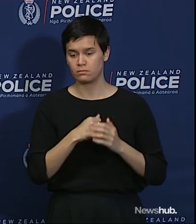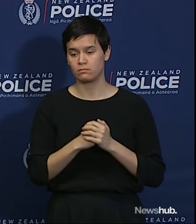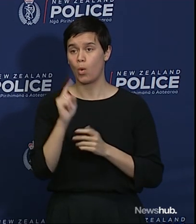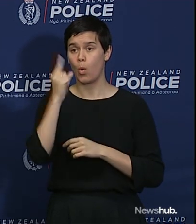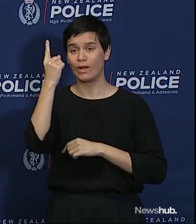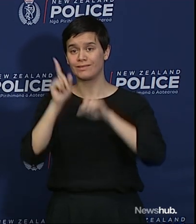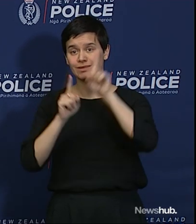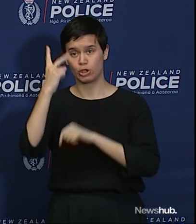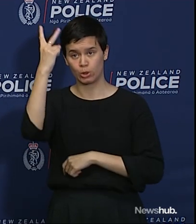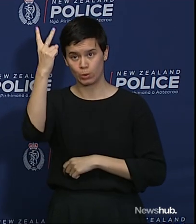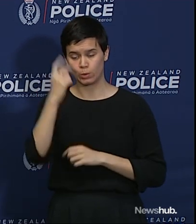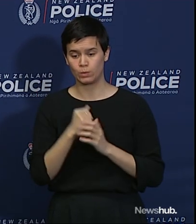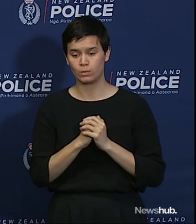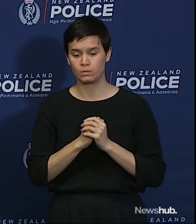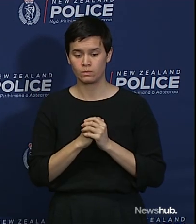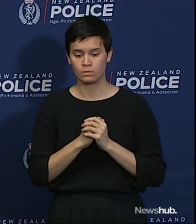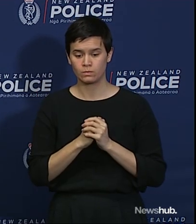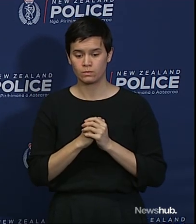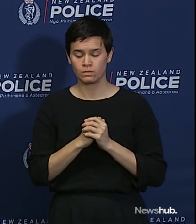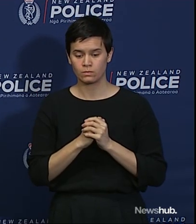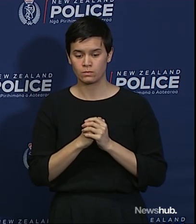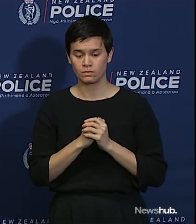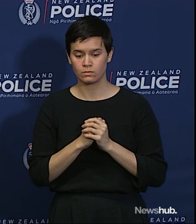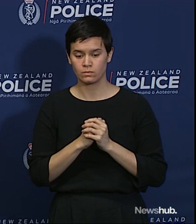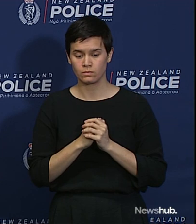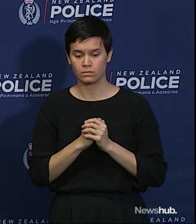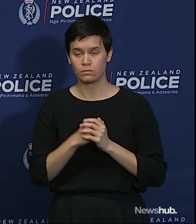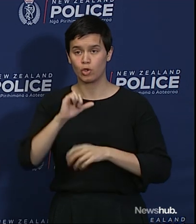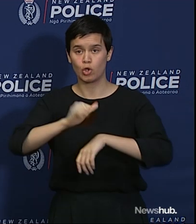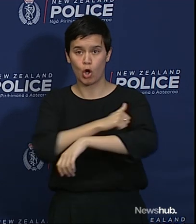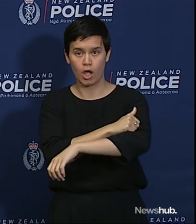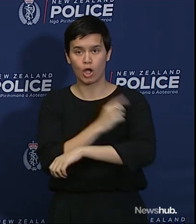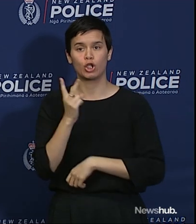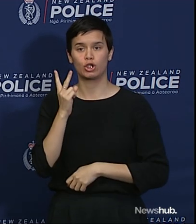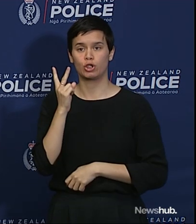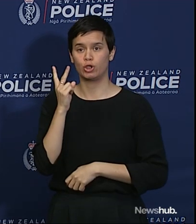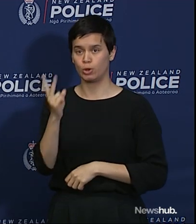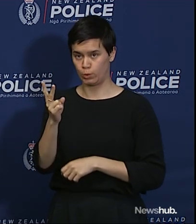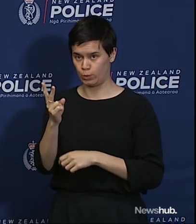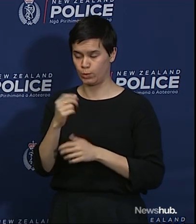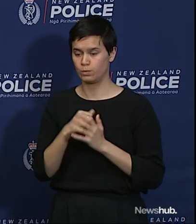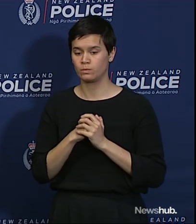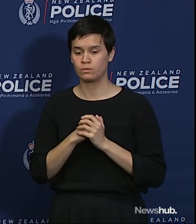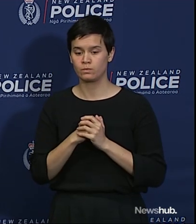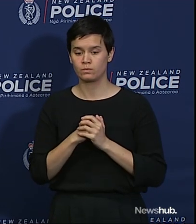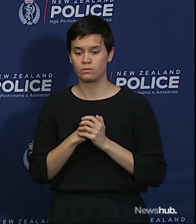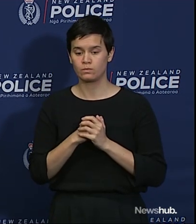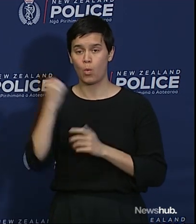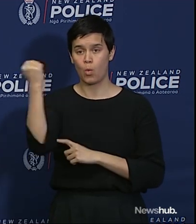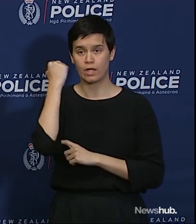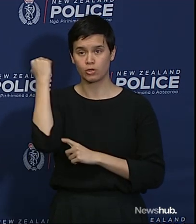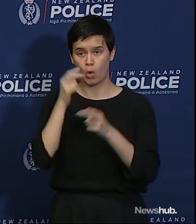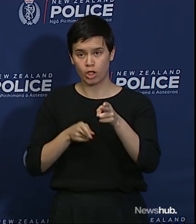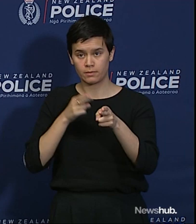City Hospital, 2 patients still remaining in Tauranga Base Hospital, 6 patients are at